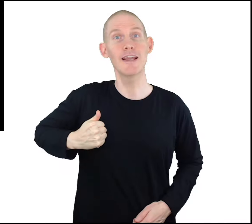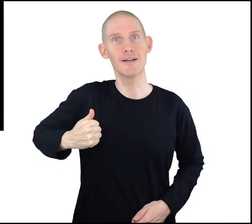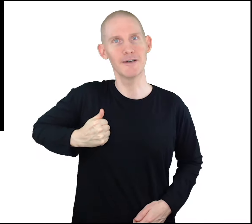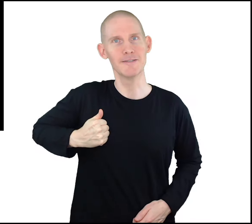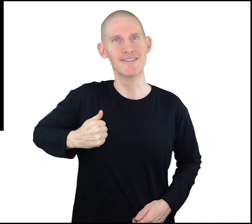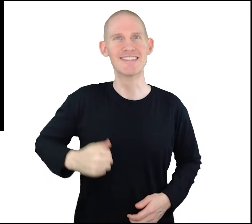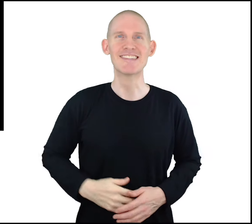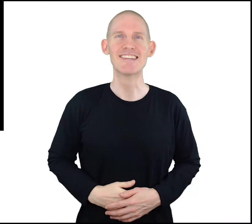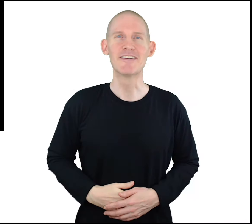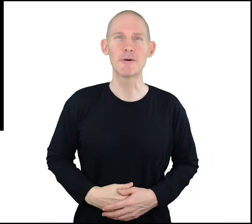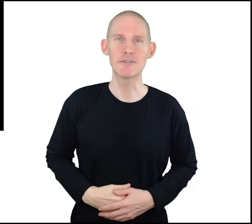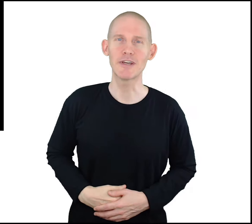Canada. From the side.